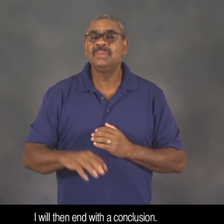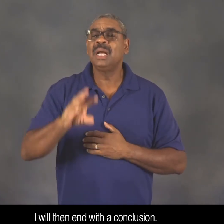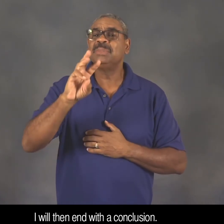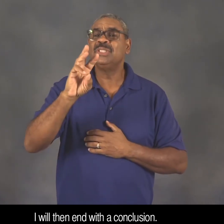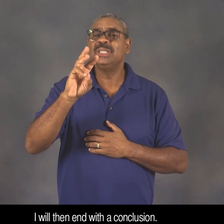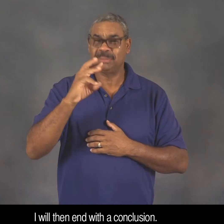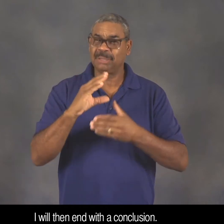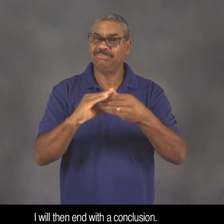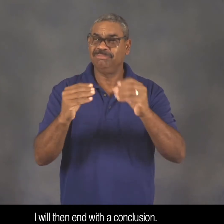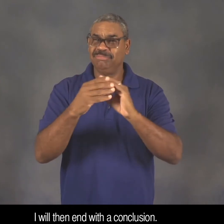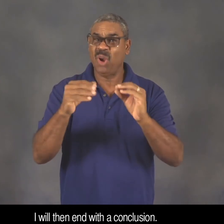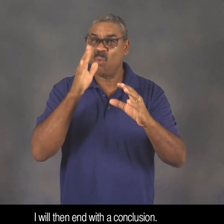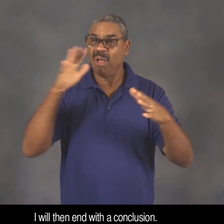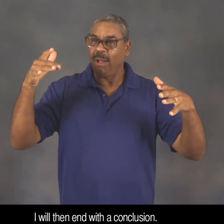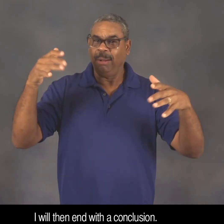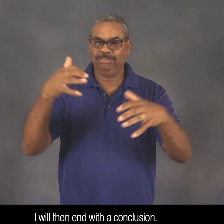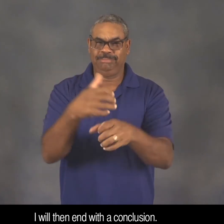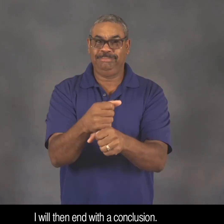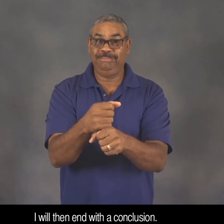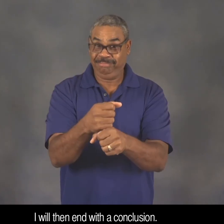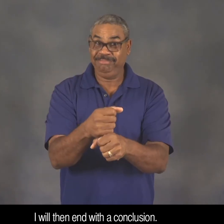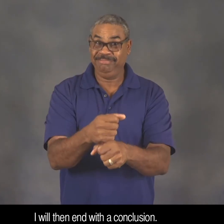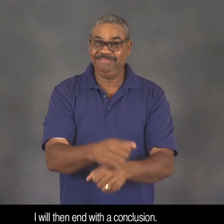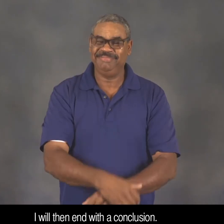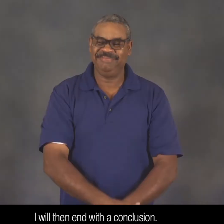I will then end with a conclusion.